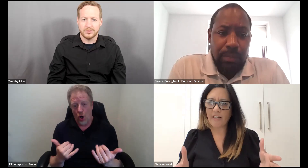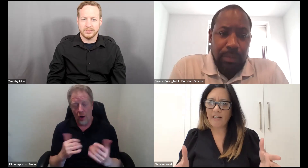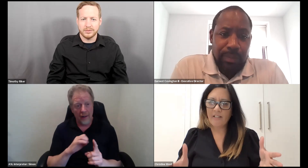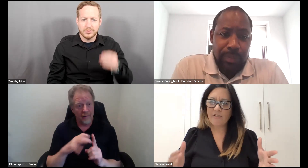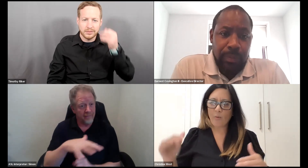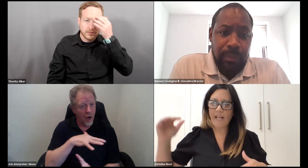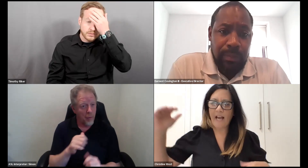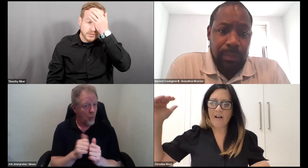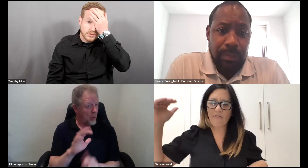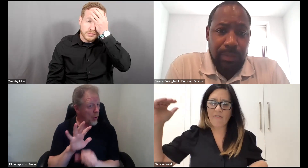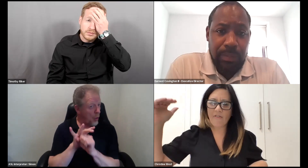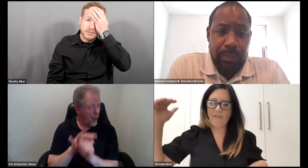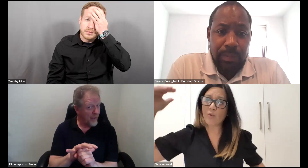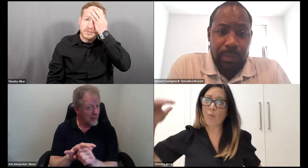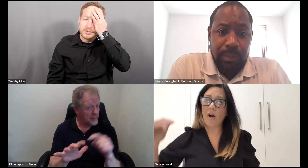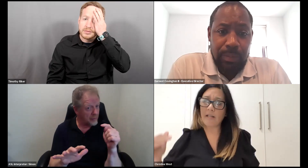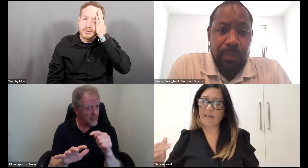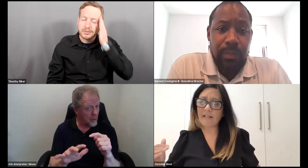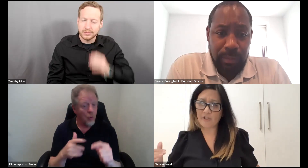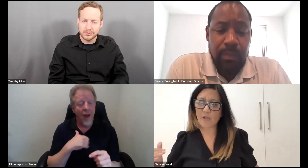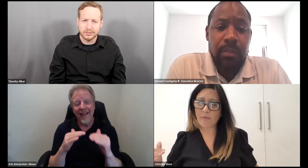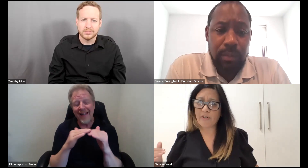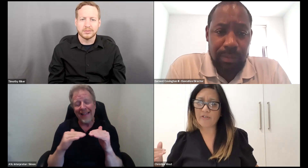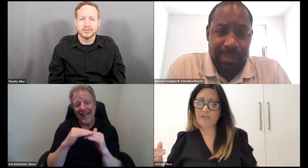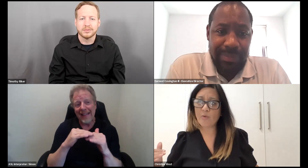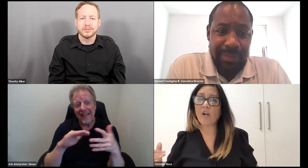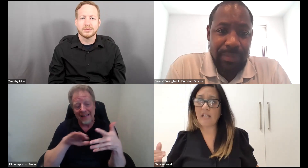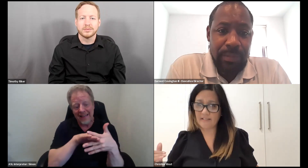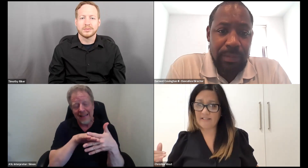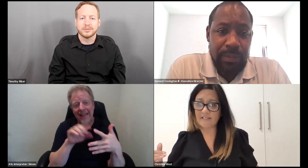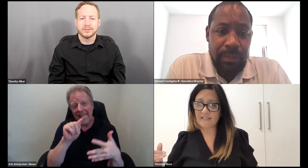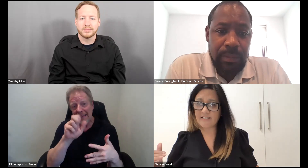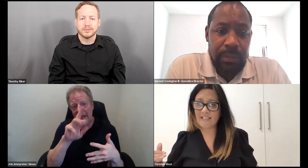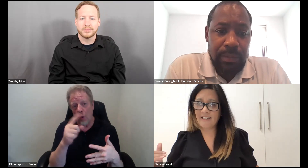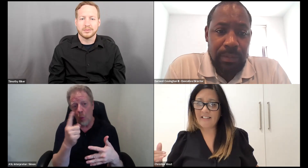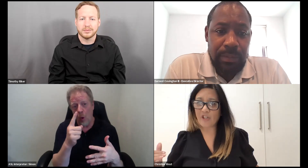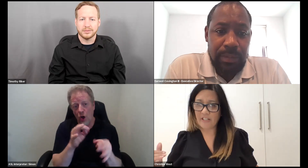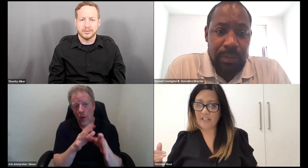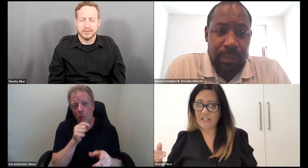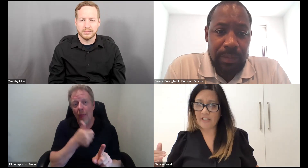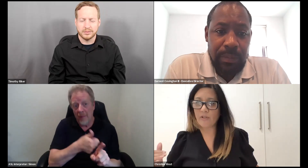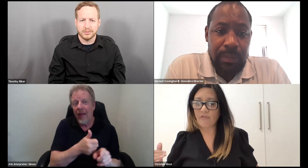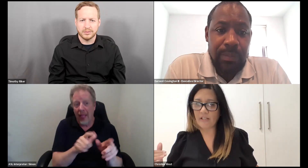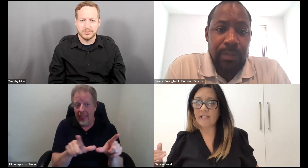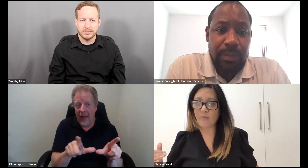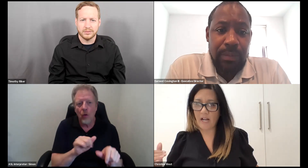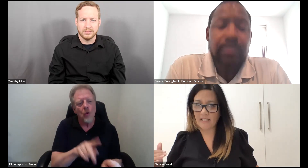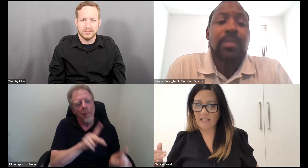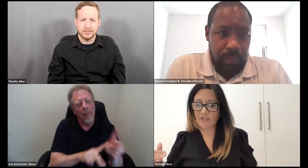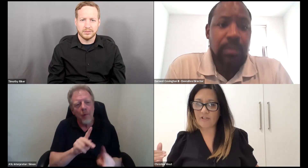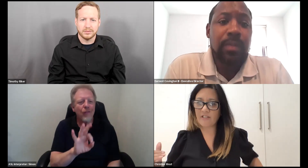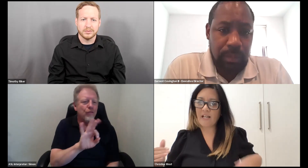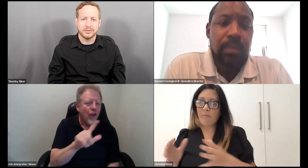COVID. So we have our tier 1 interpreters who are licensed. These are individual